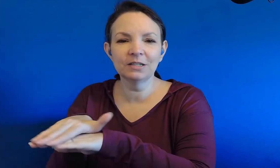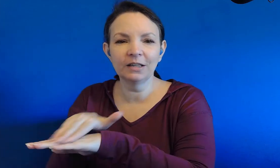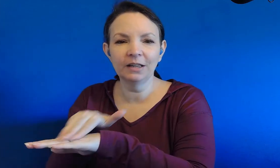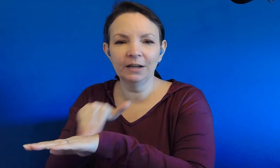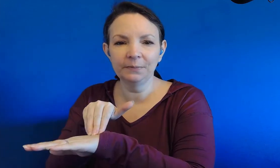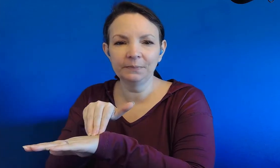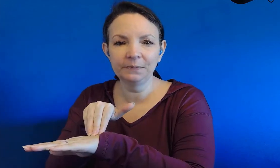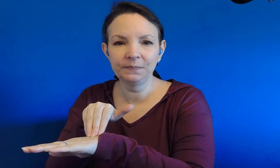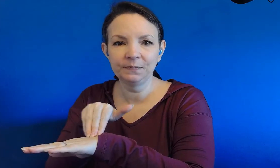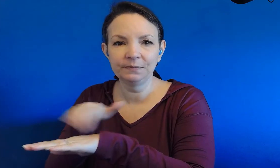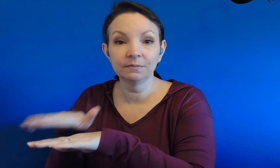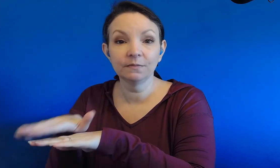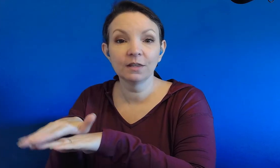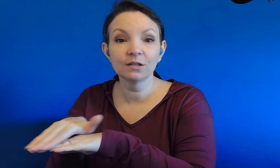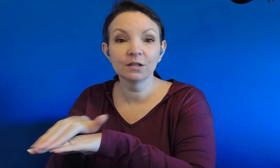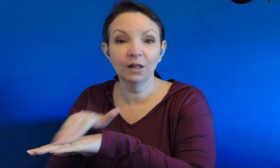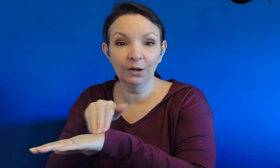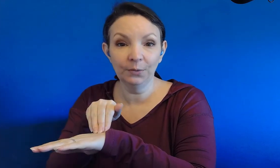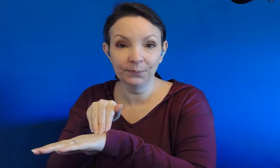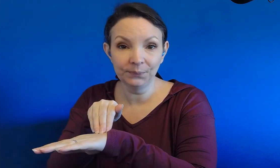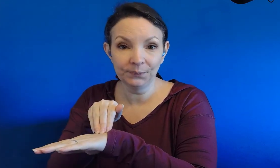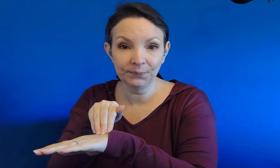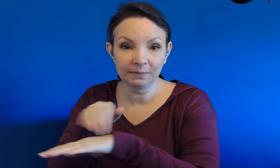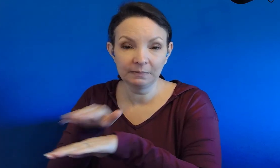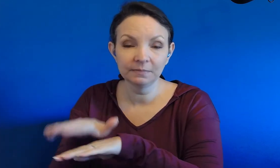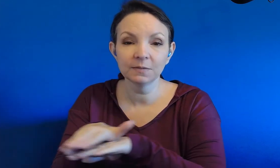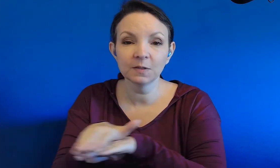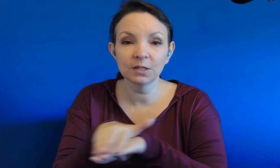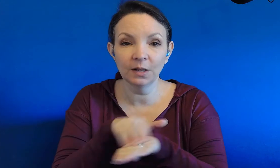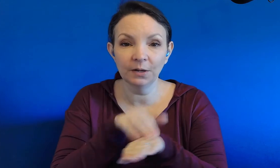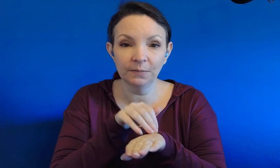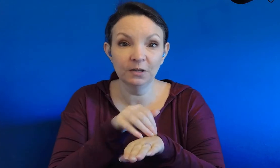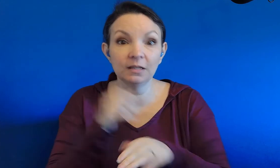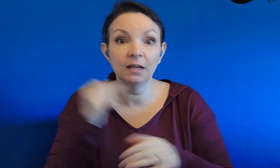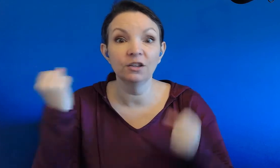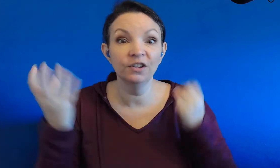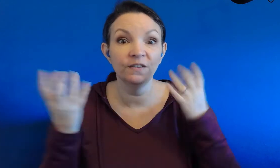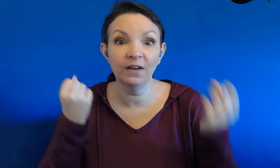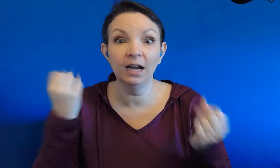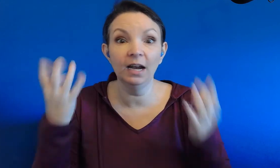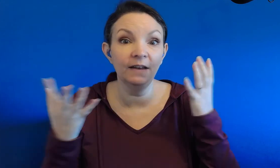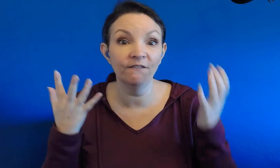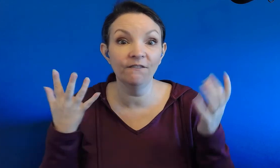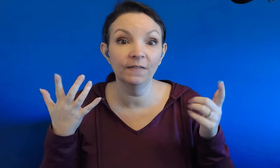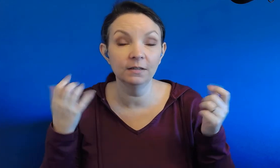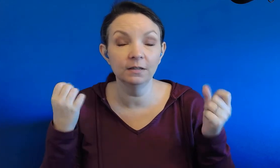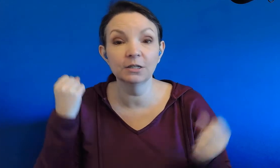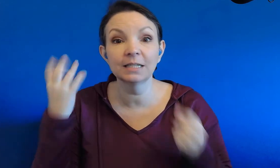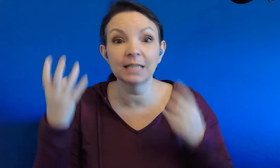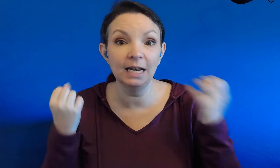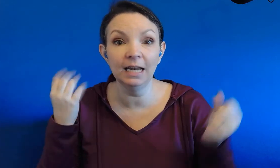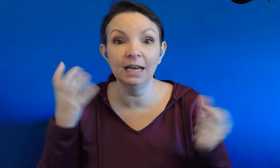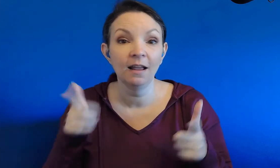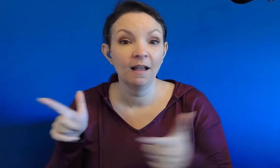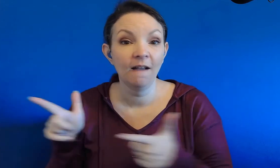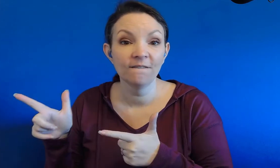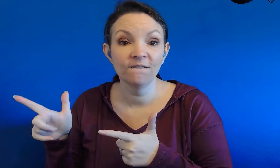slow. Slow. Slow. You say, you're signing